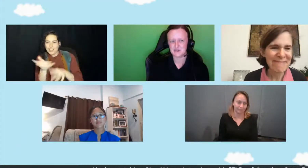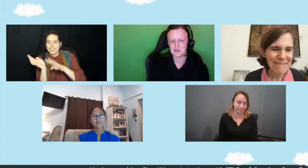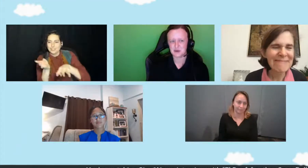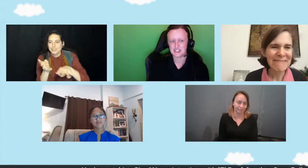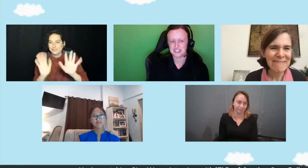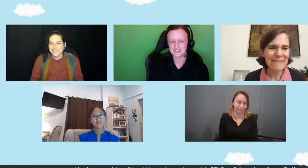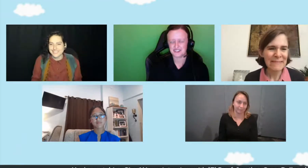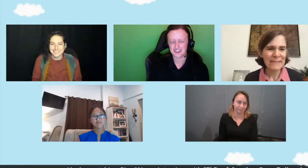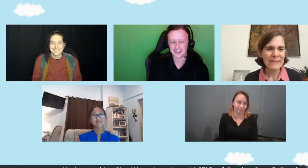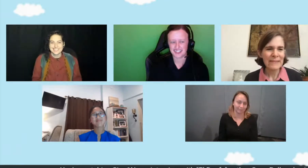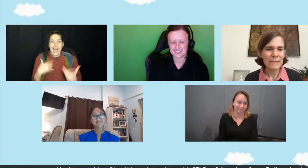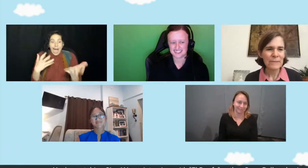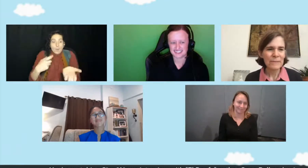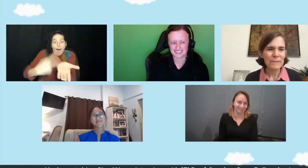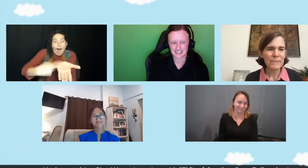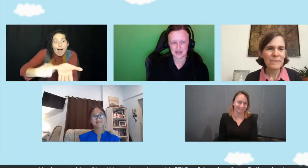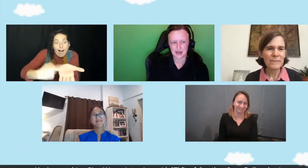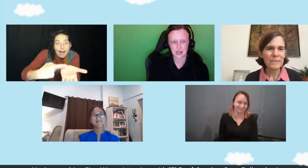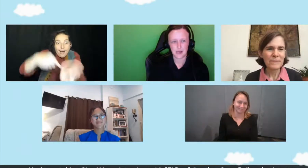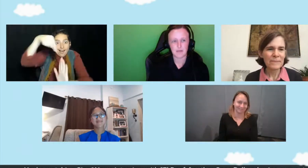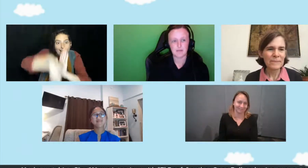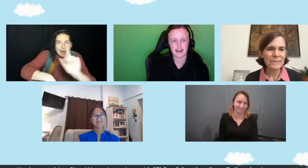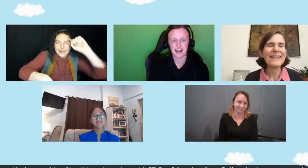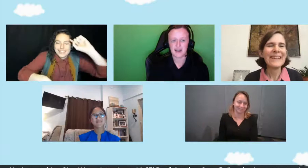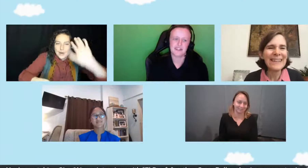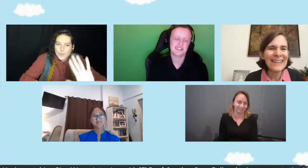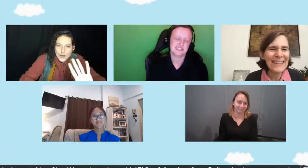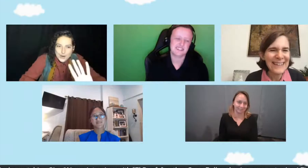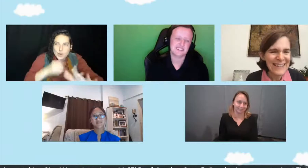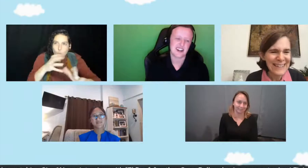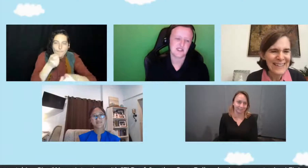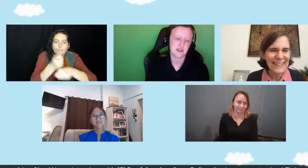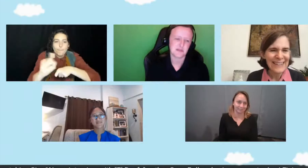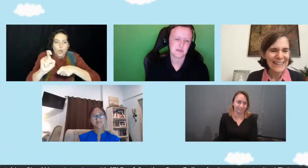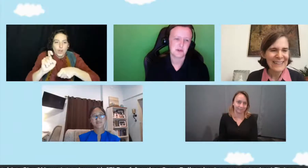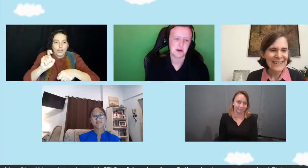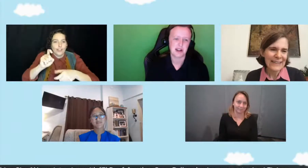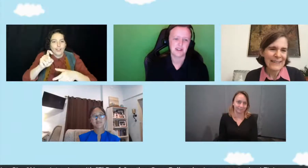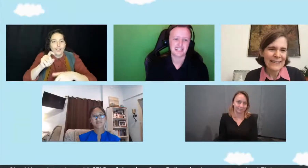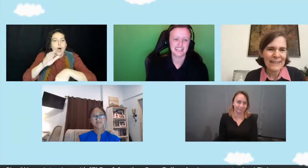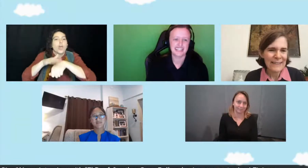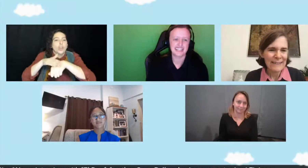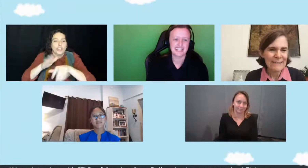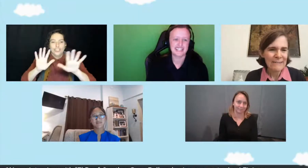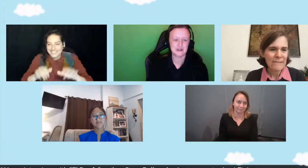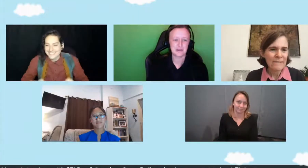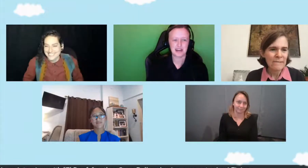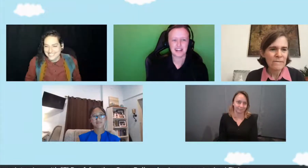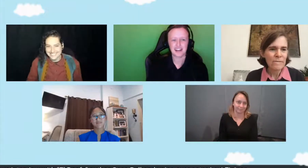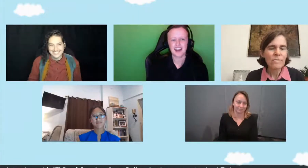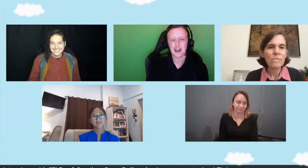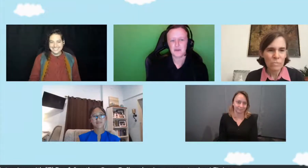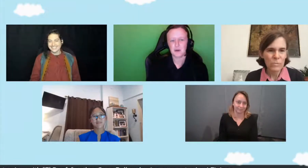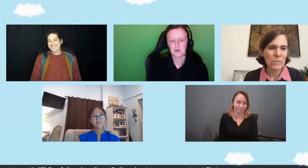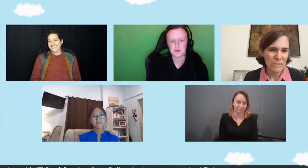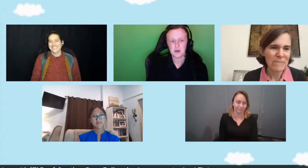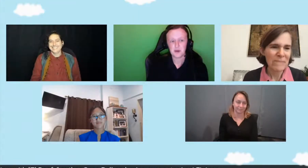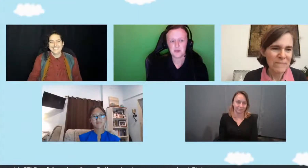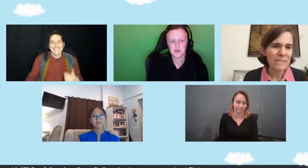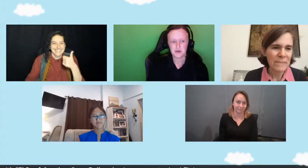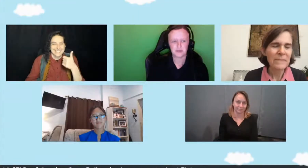any spoilers for the audience. But I wanted to talk so much more about getting into it, but I